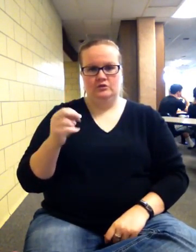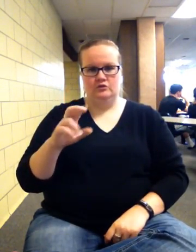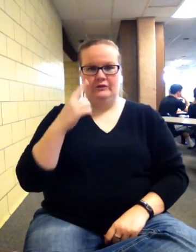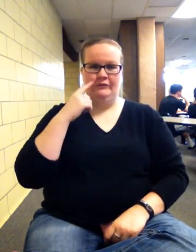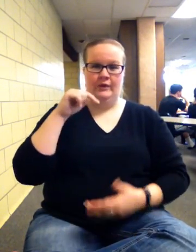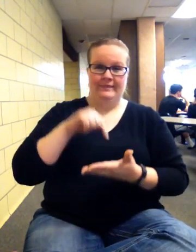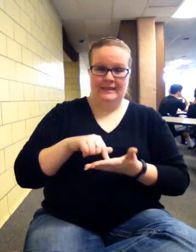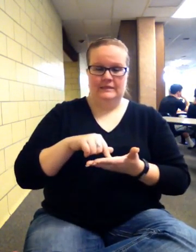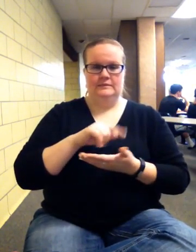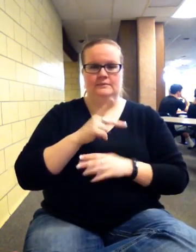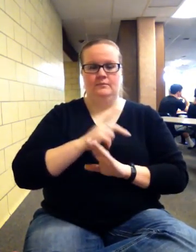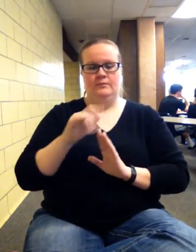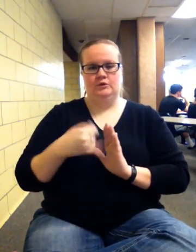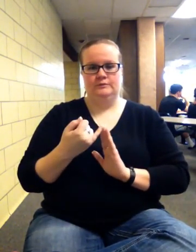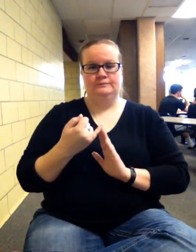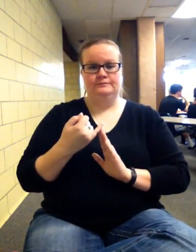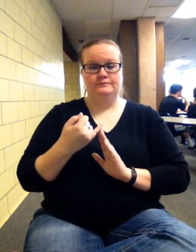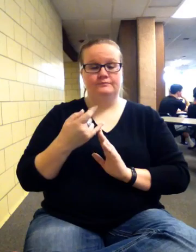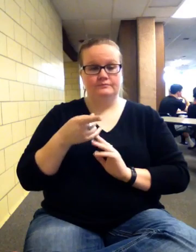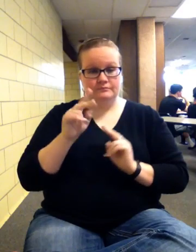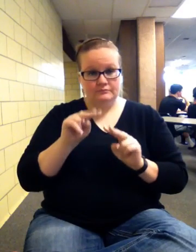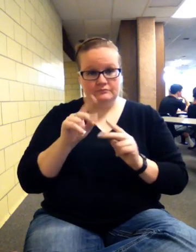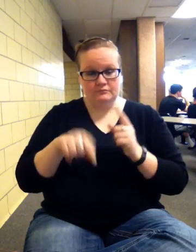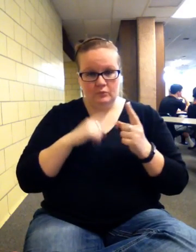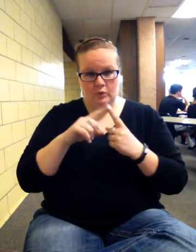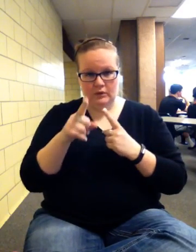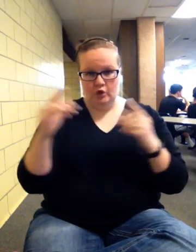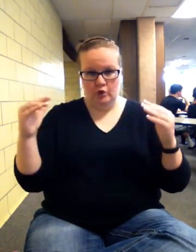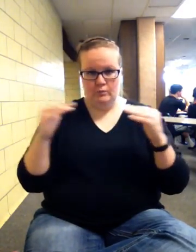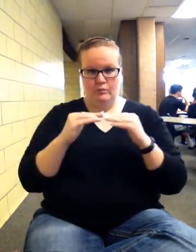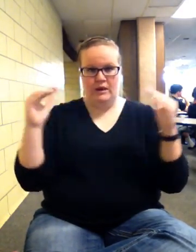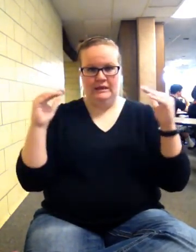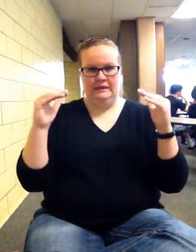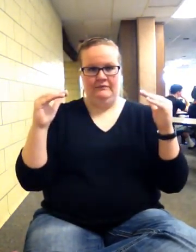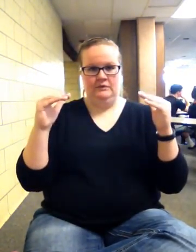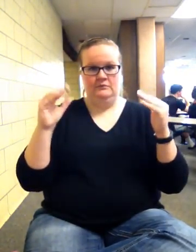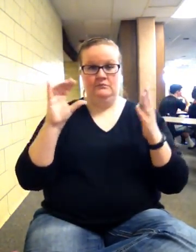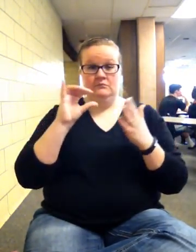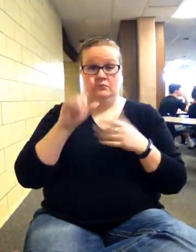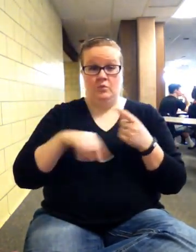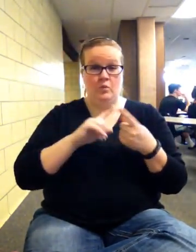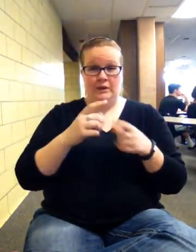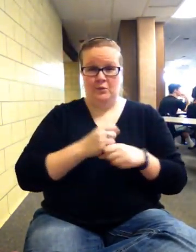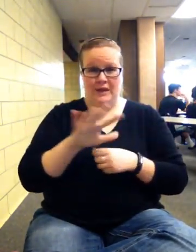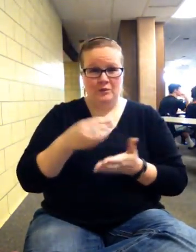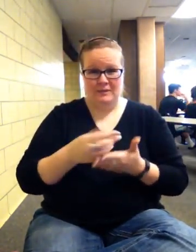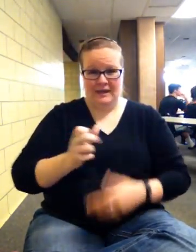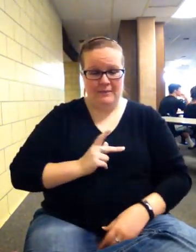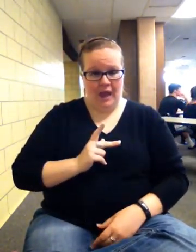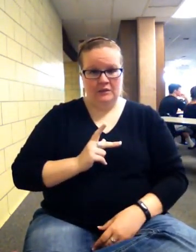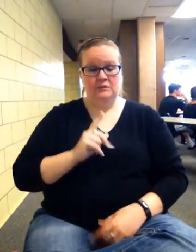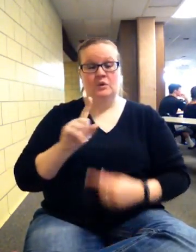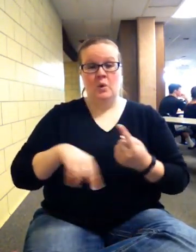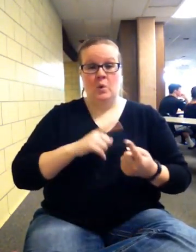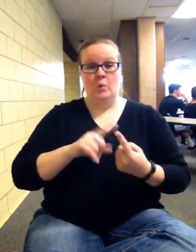payback period, what you're looking for is when do you break even? When do you get your money back? When are you paid back for that initial investment?